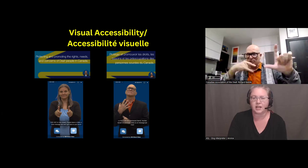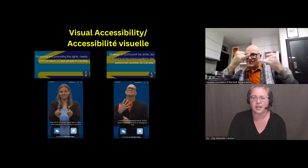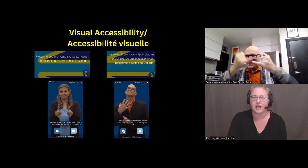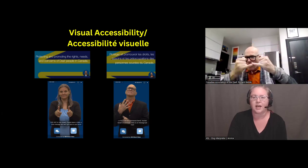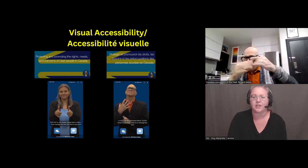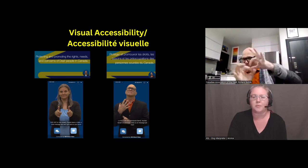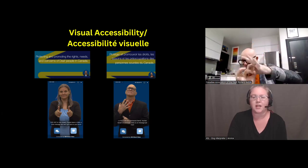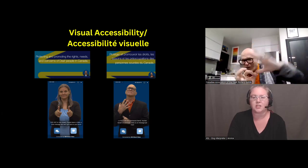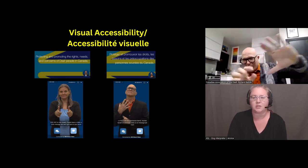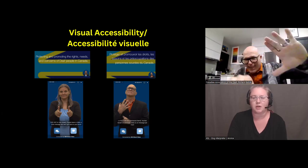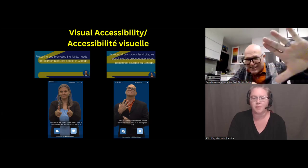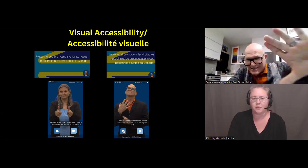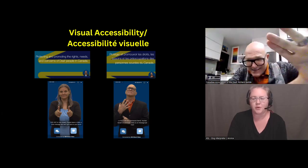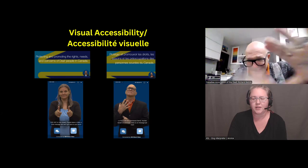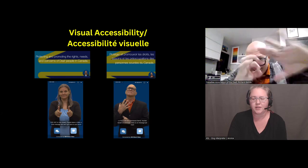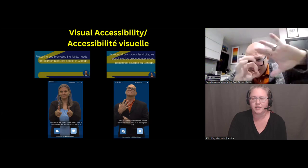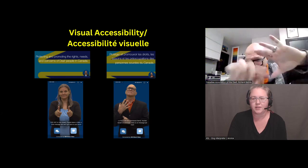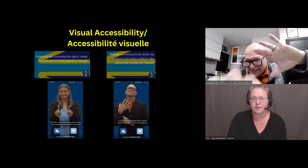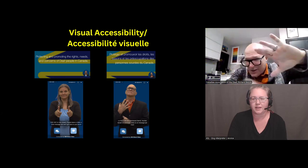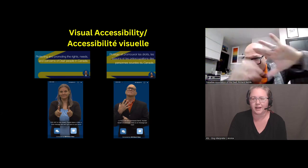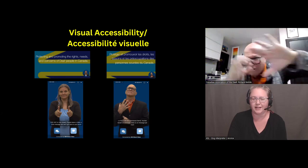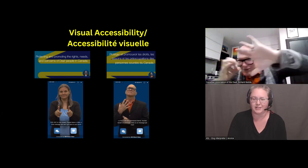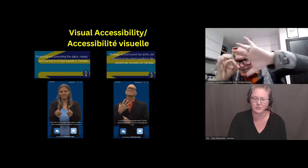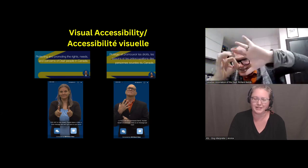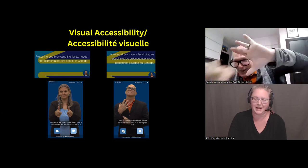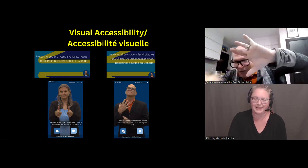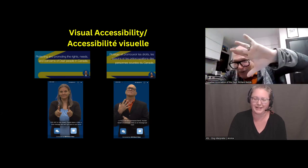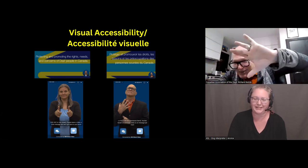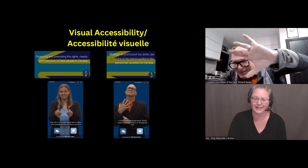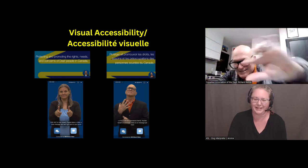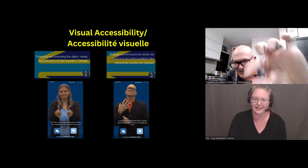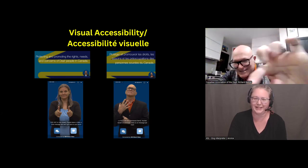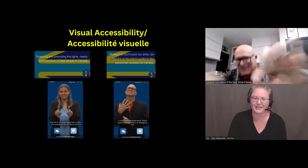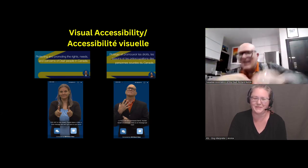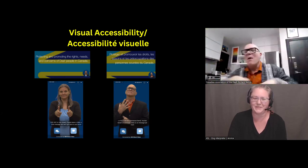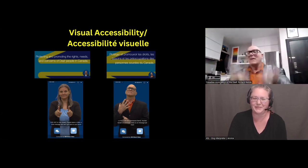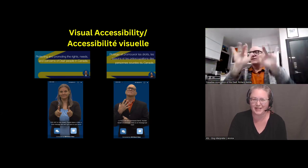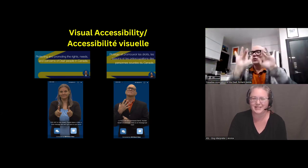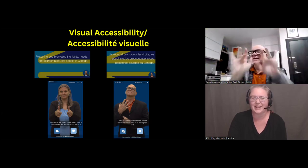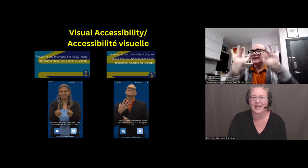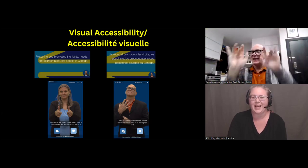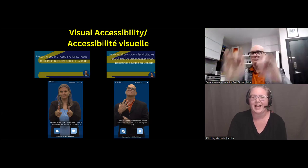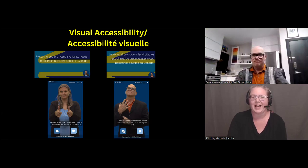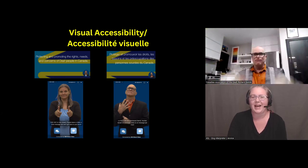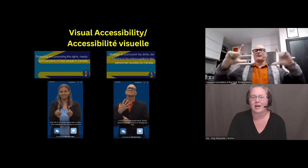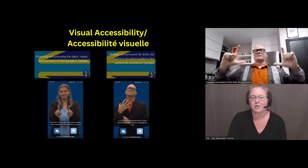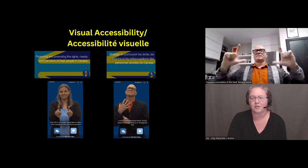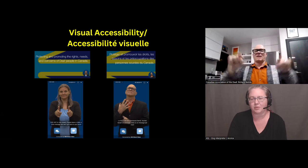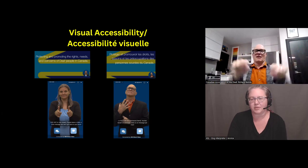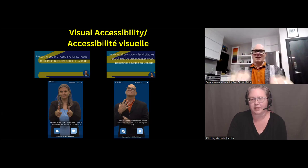cadasc.ca, the page that you come up with, it's really tiny down here, but if you're able to click on